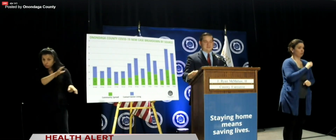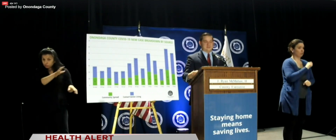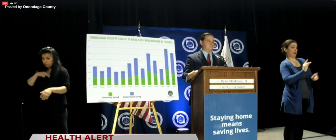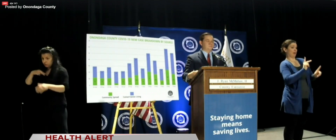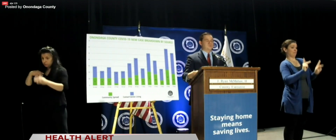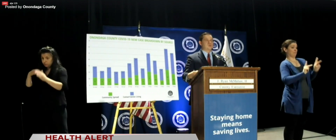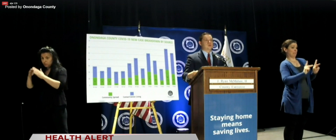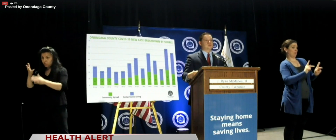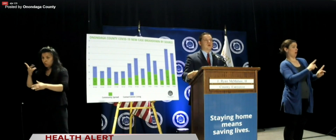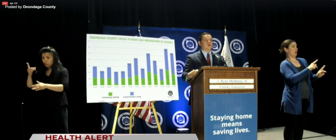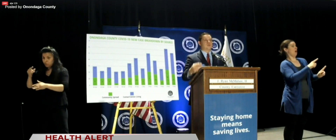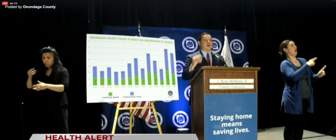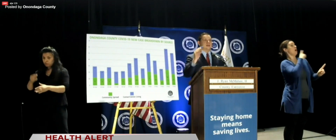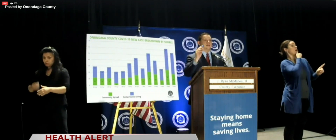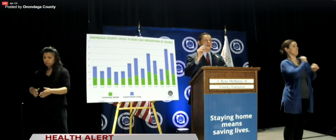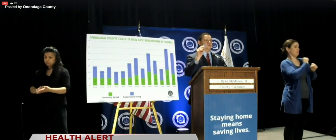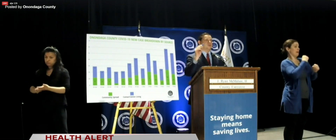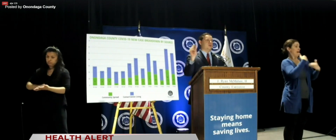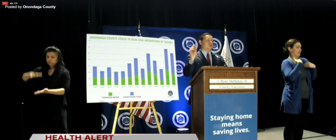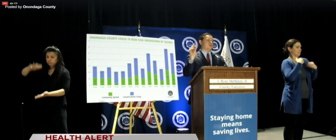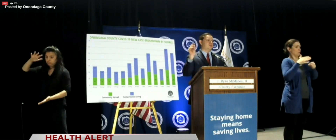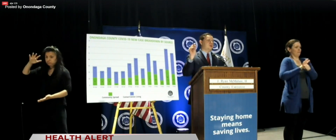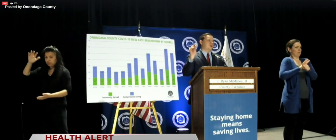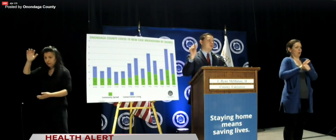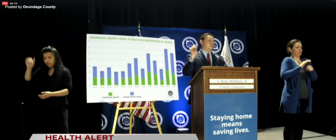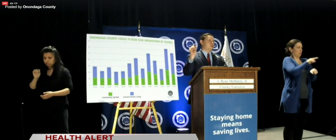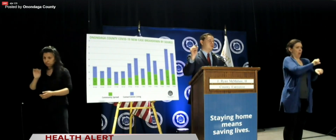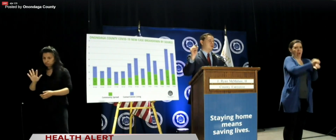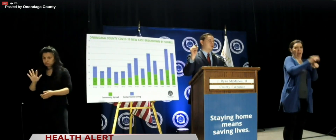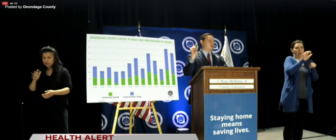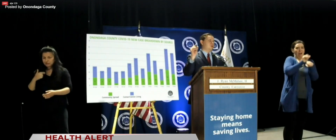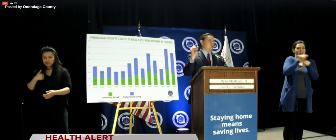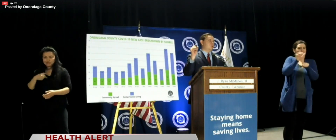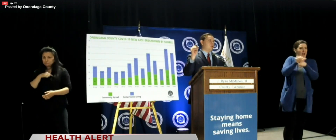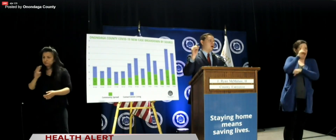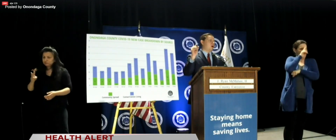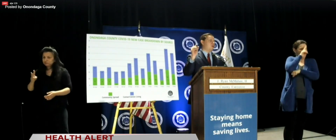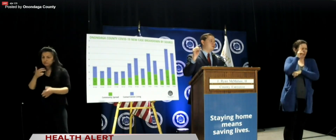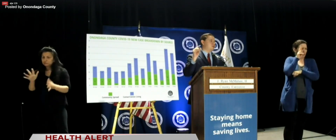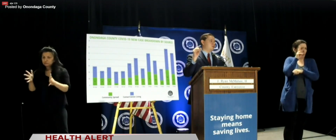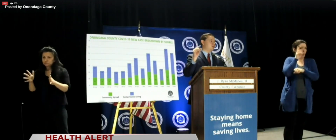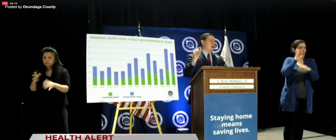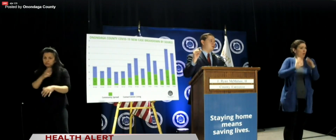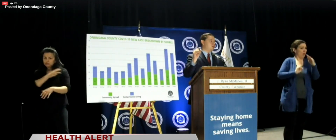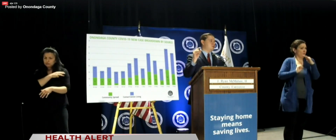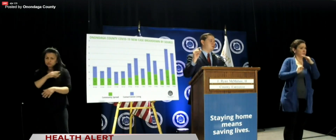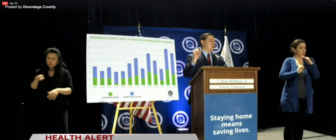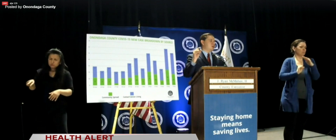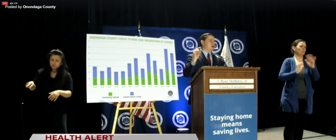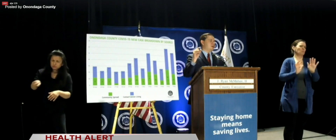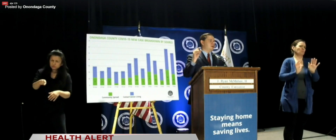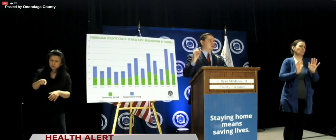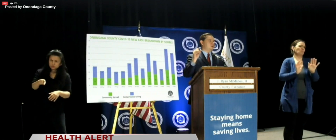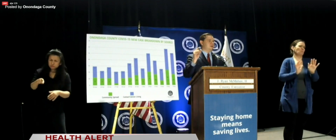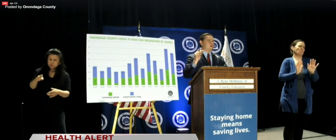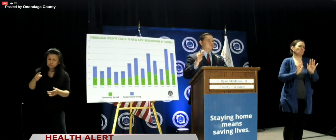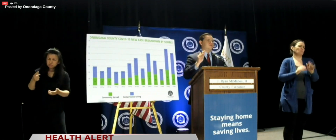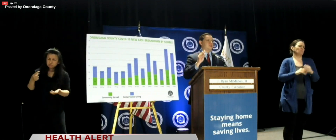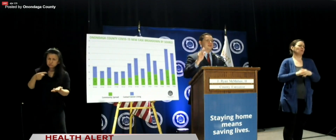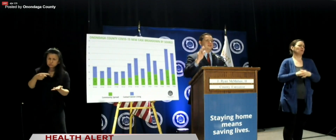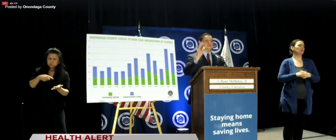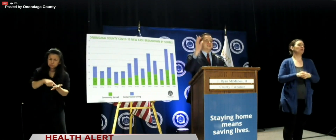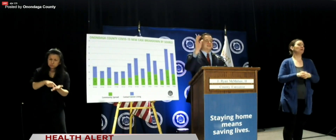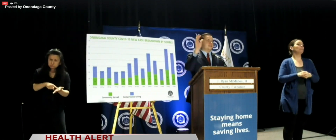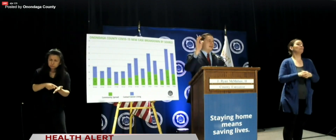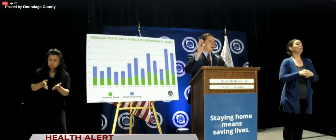case. So that then triggers potential pauses and slowdowns and inflates